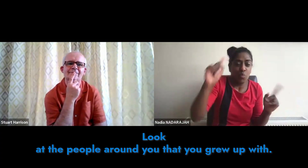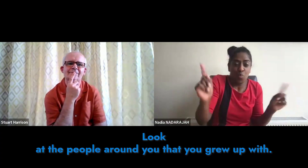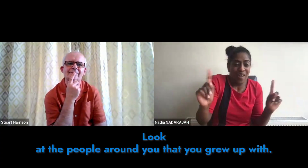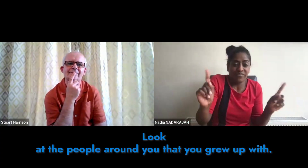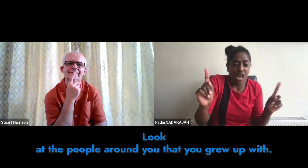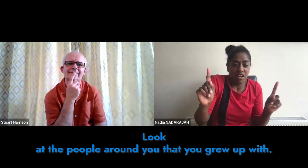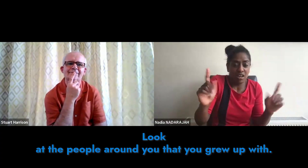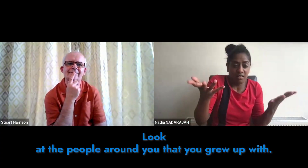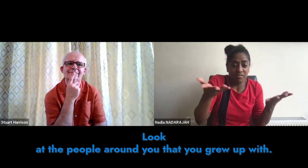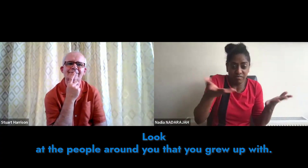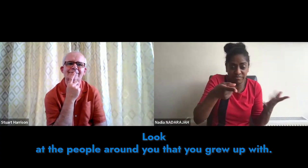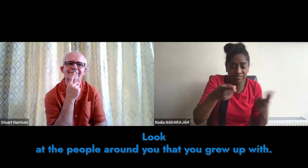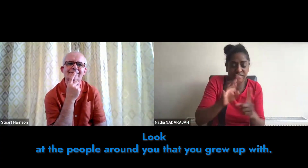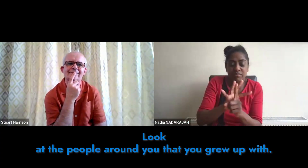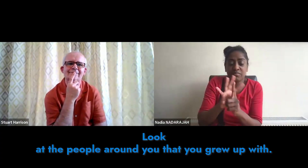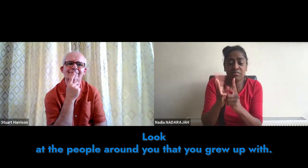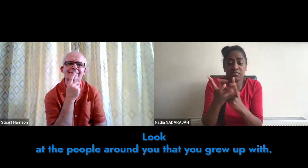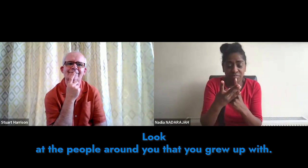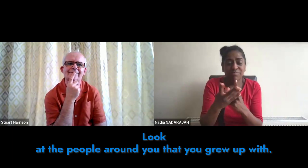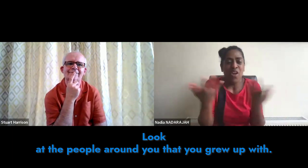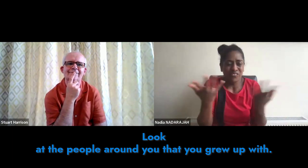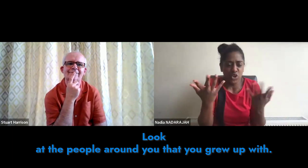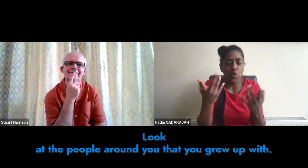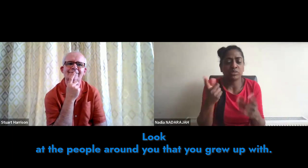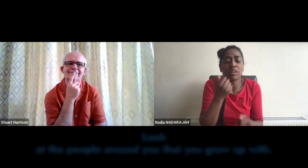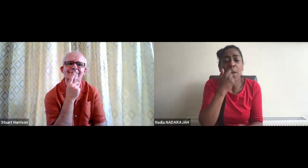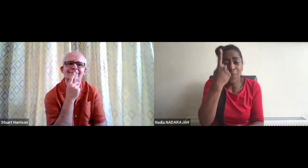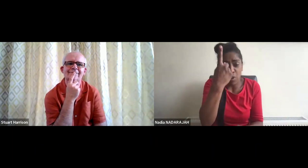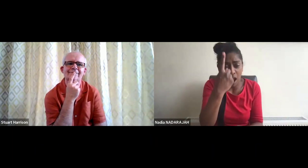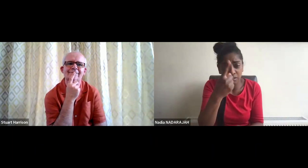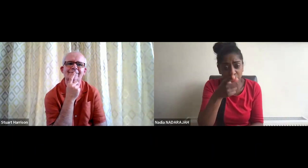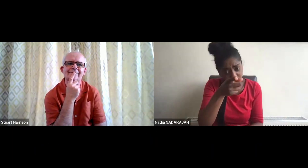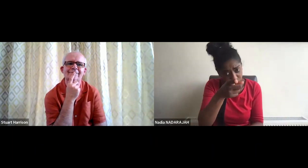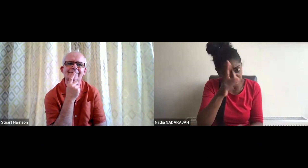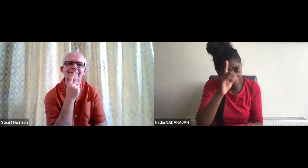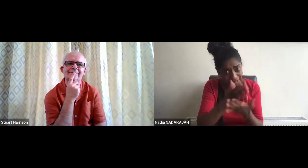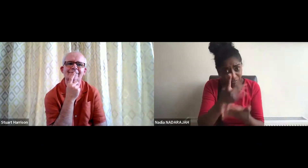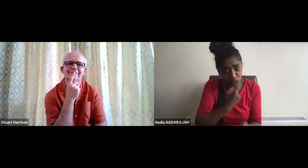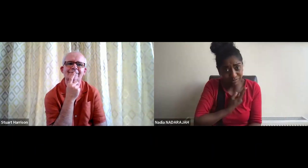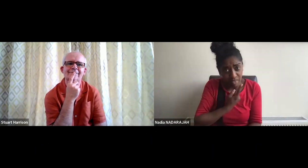Look at the people around you that you grew up with.